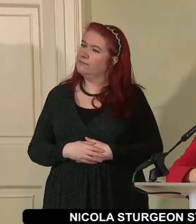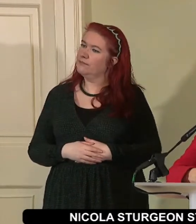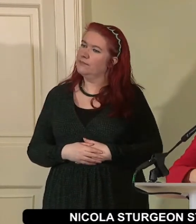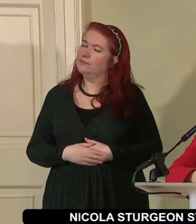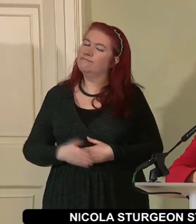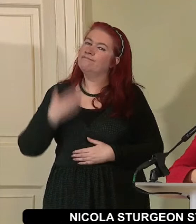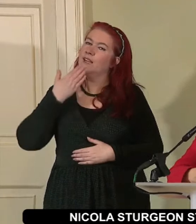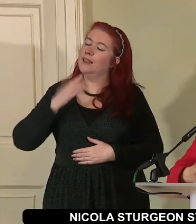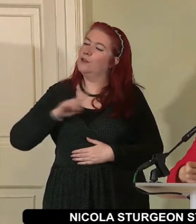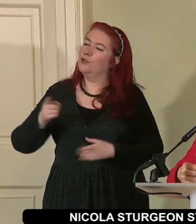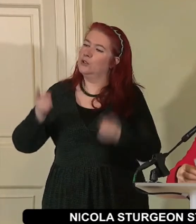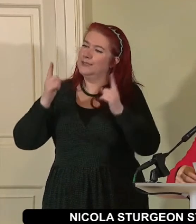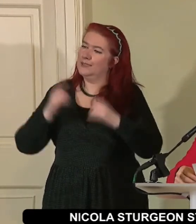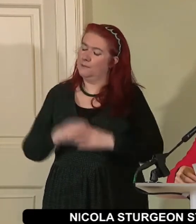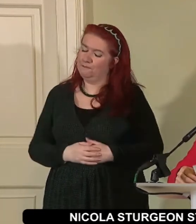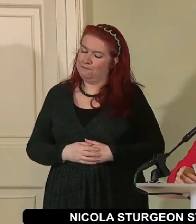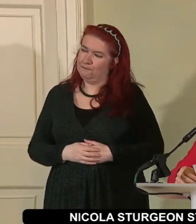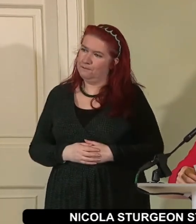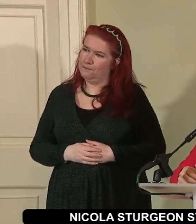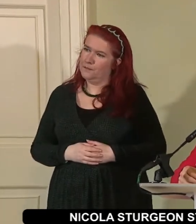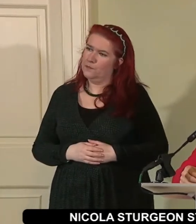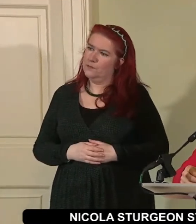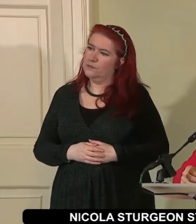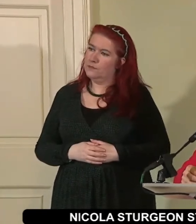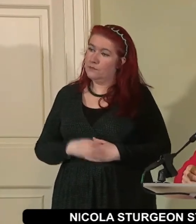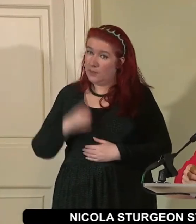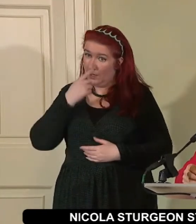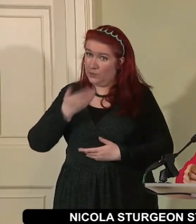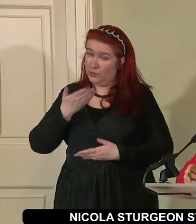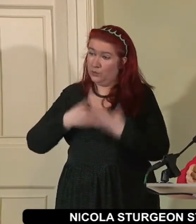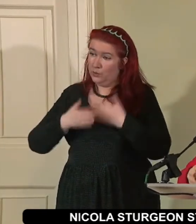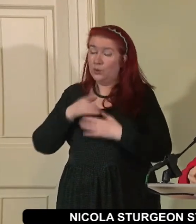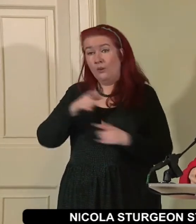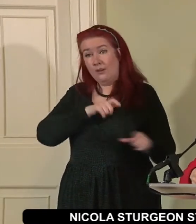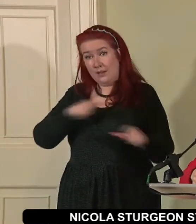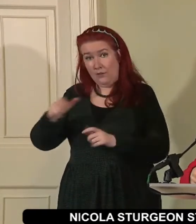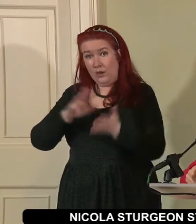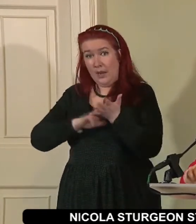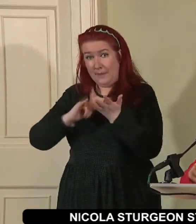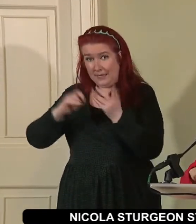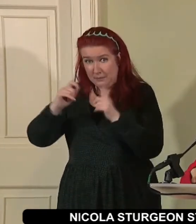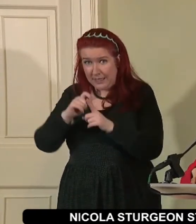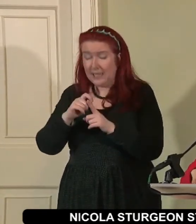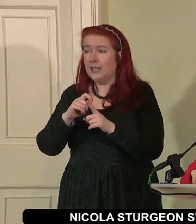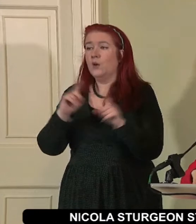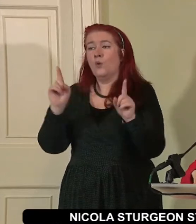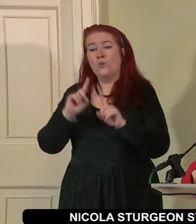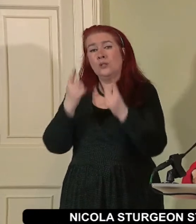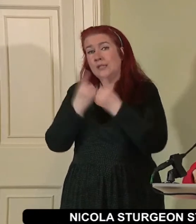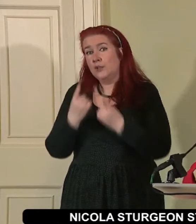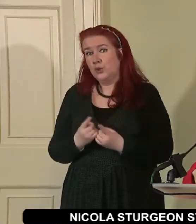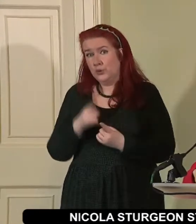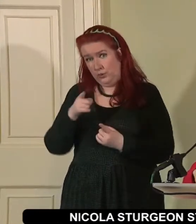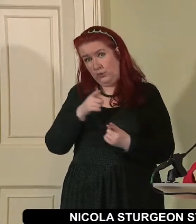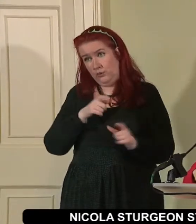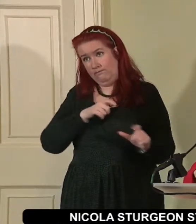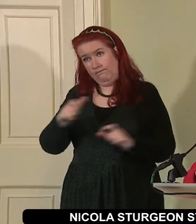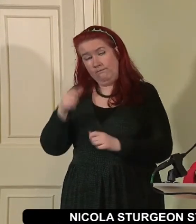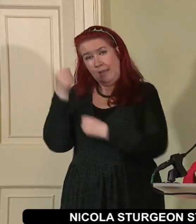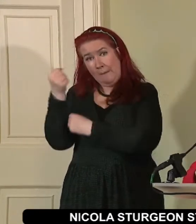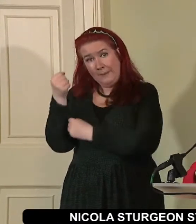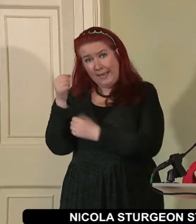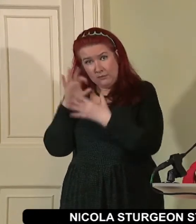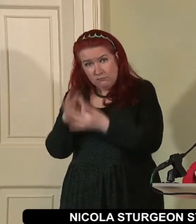Thanks, First Minister. First of all, can you just confirm if you'll be staying on as an MSP and what kind of issues you'll be campaigning